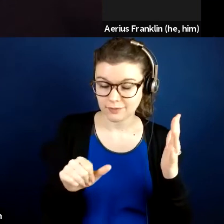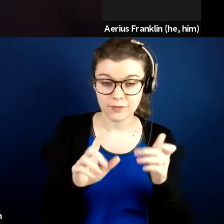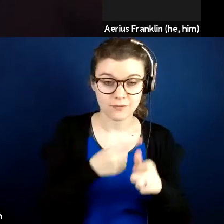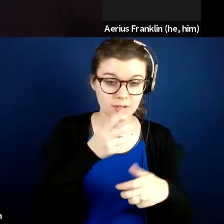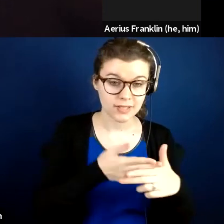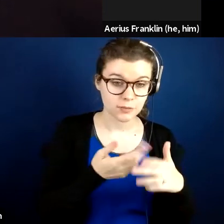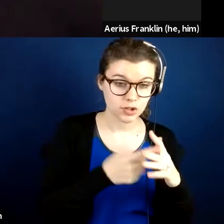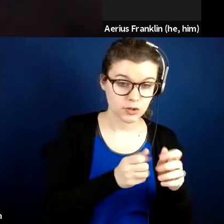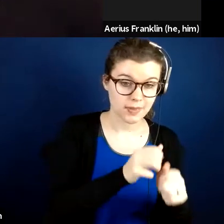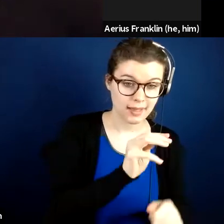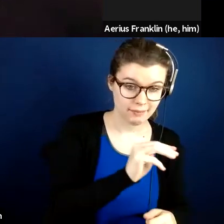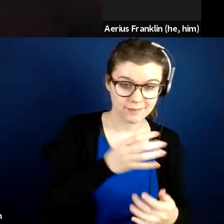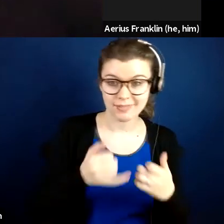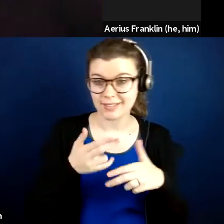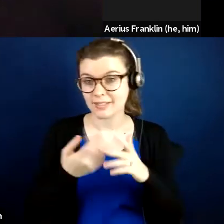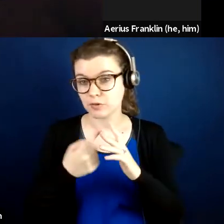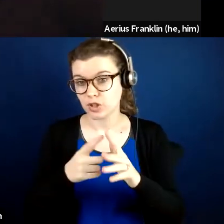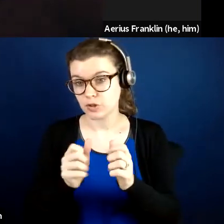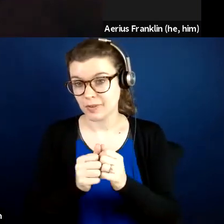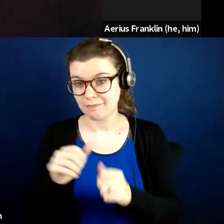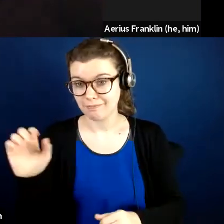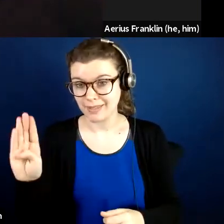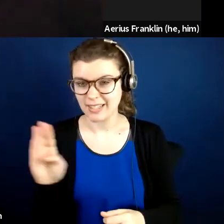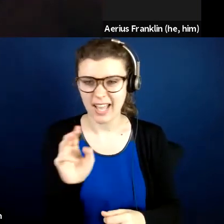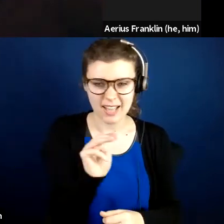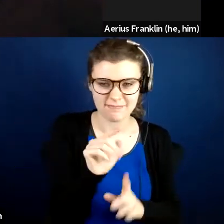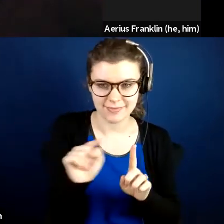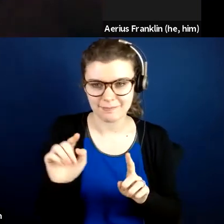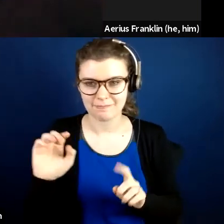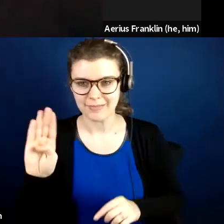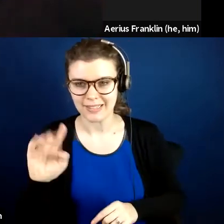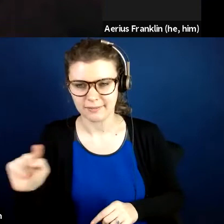M, last name starts with B.